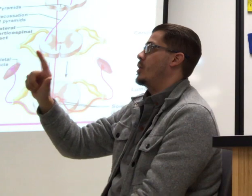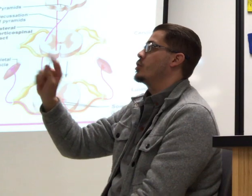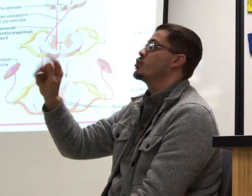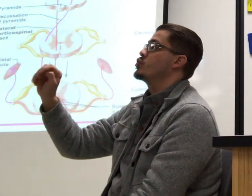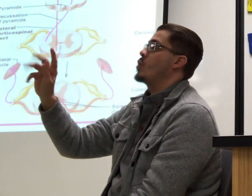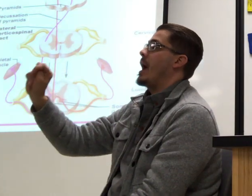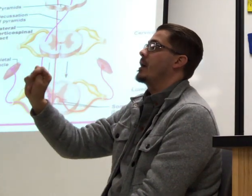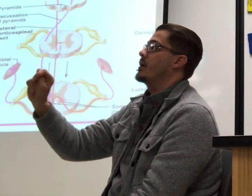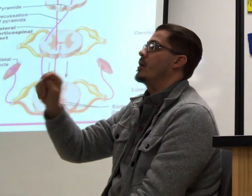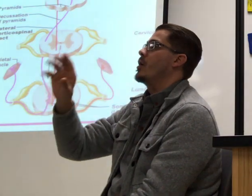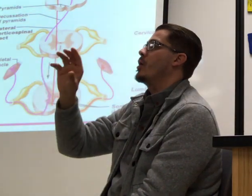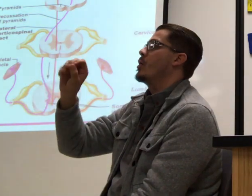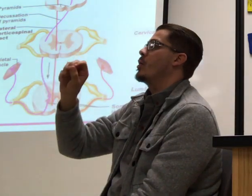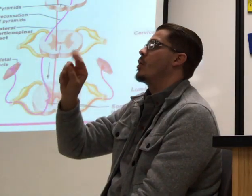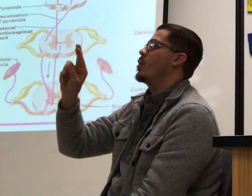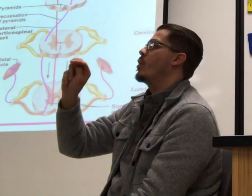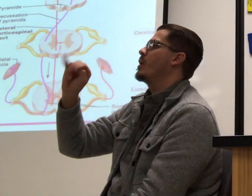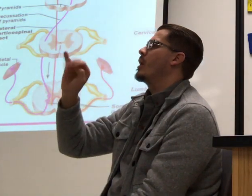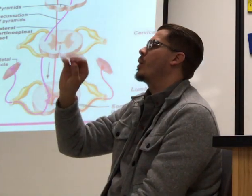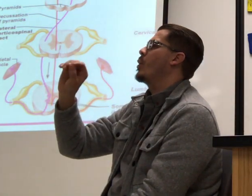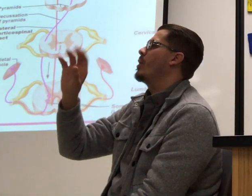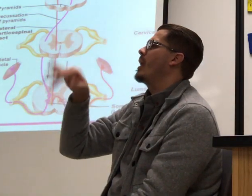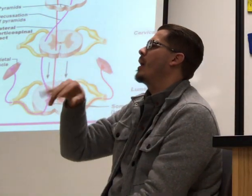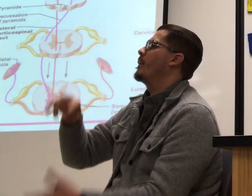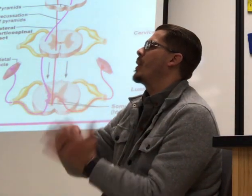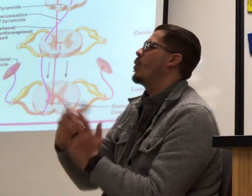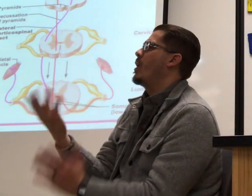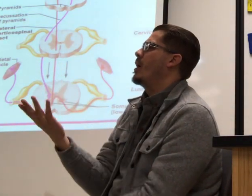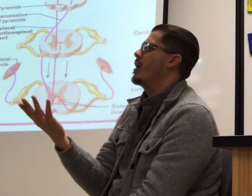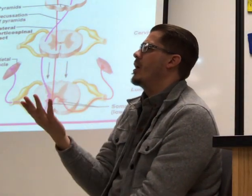cortico, what do you think that refers to?